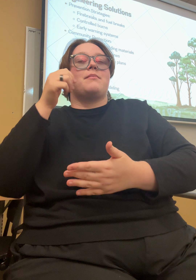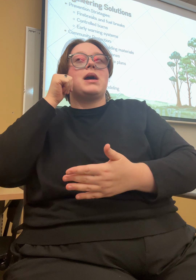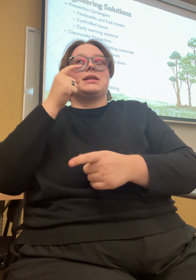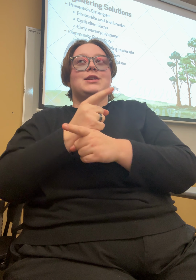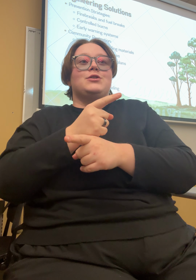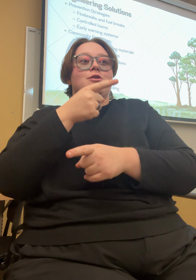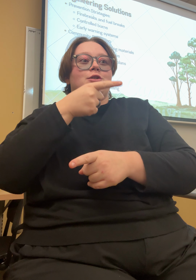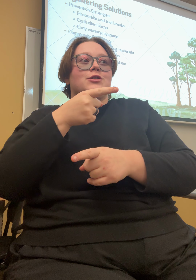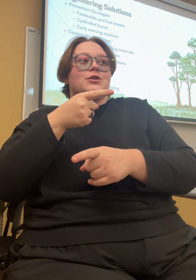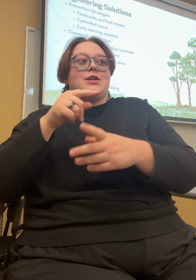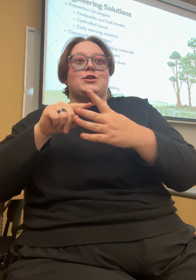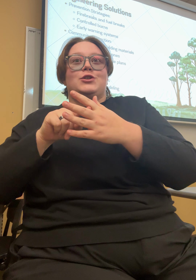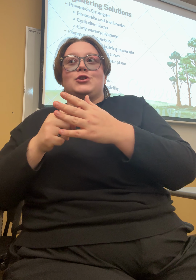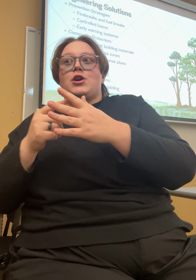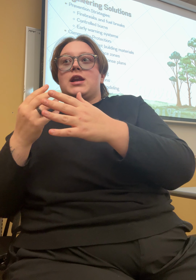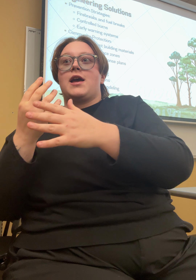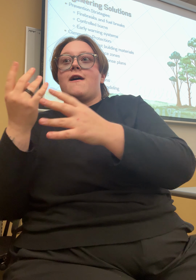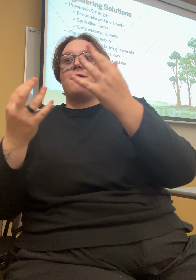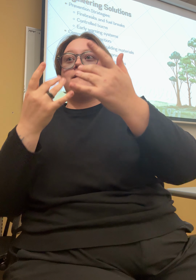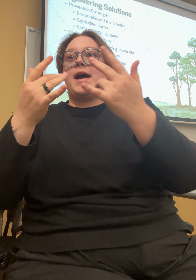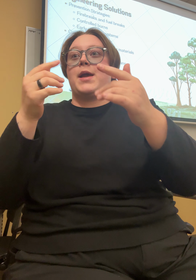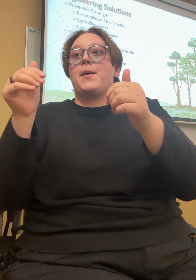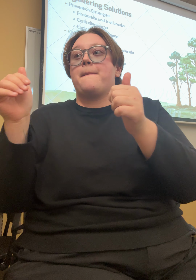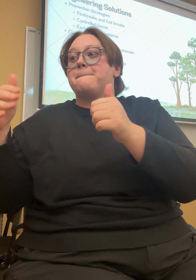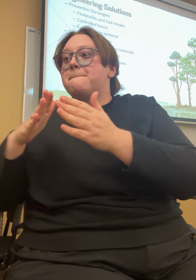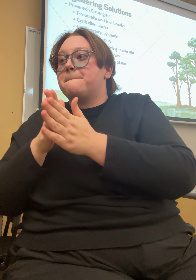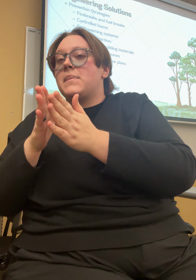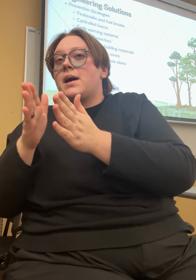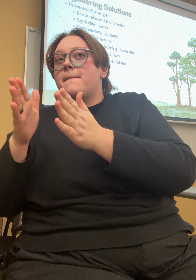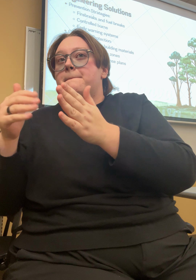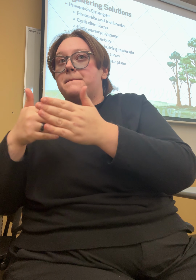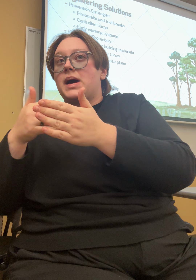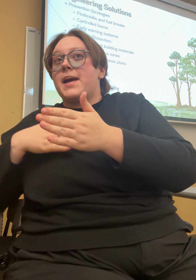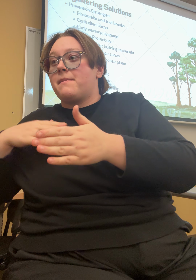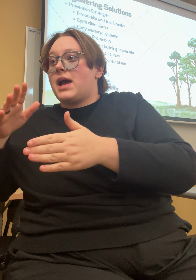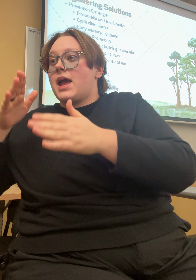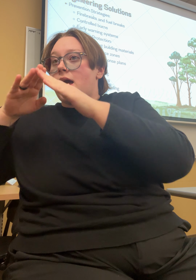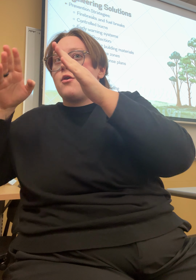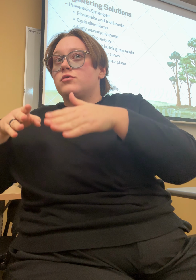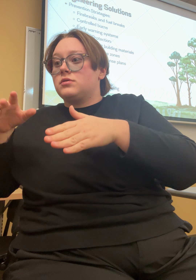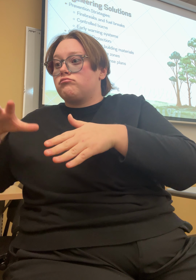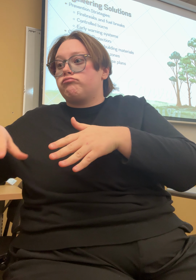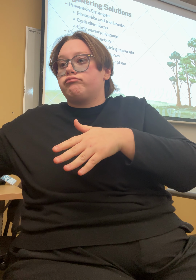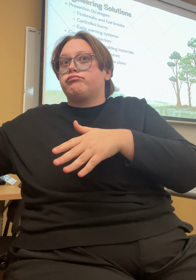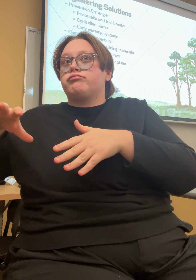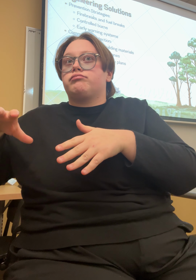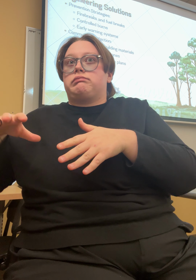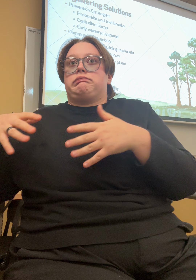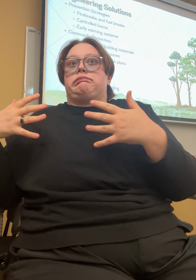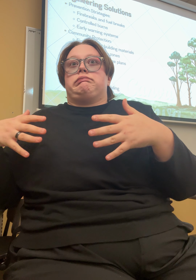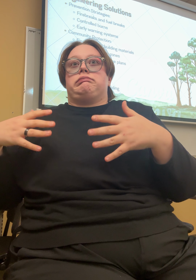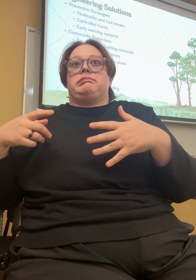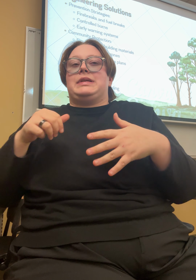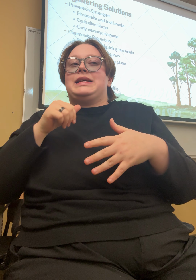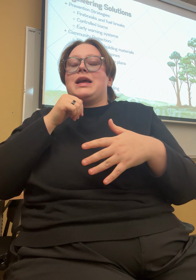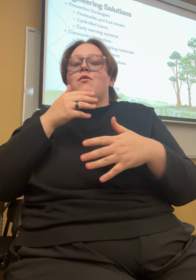wasn't anything bad, and she didn't do it on purpose. It's not like she's a pyromaniac or anything. But